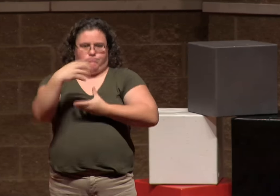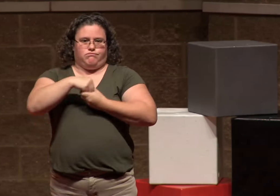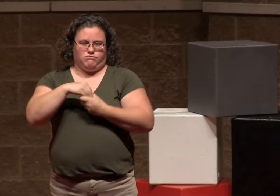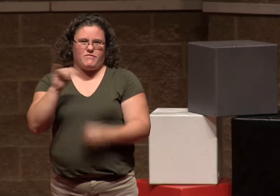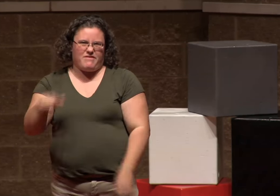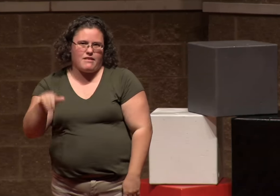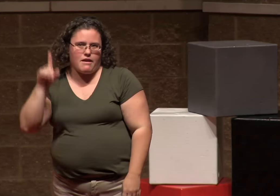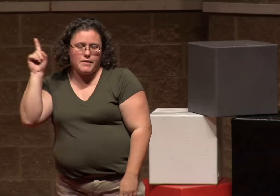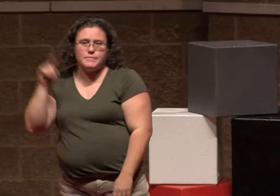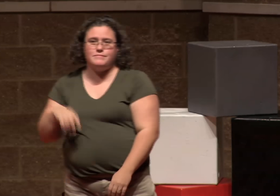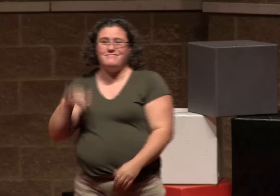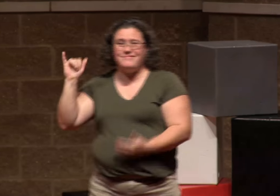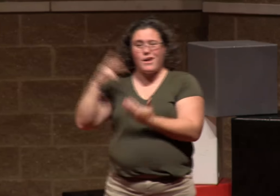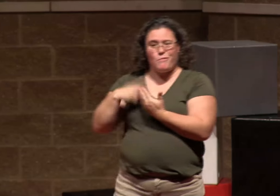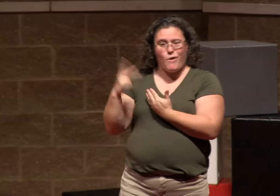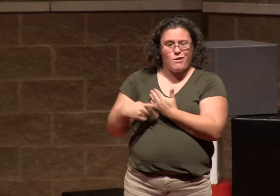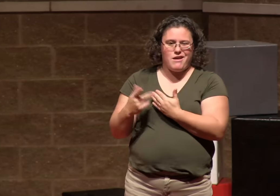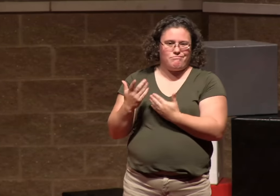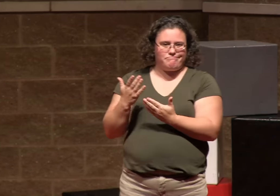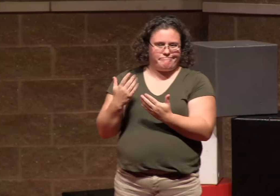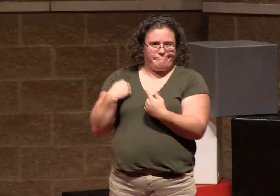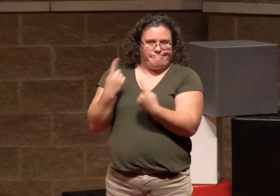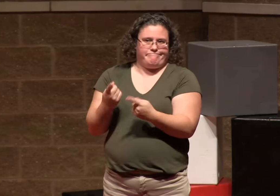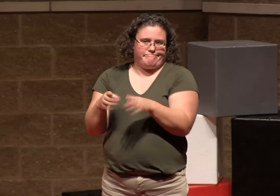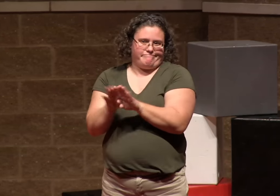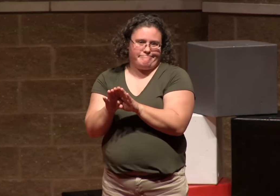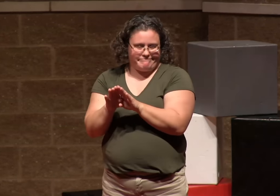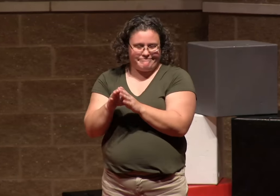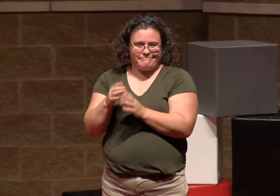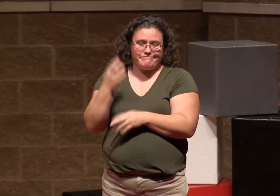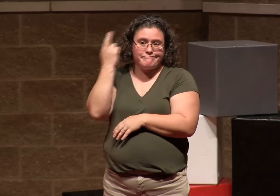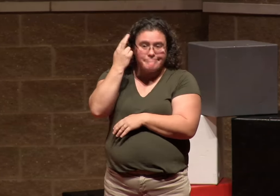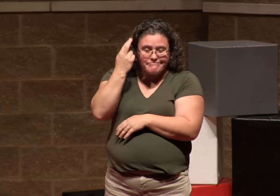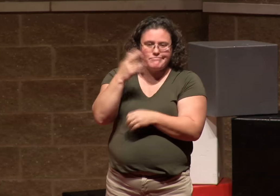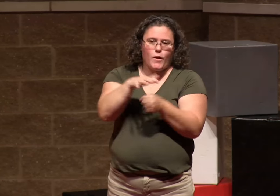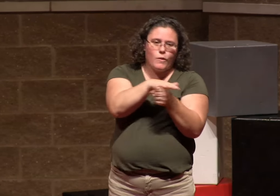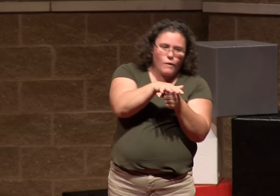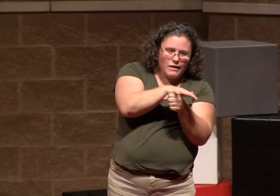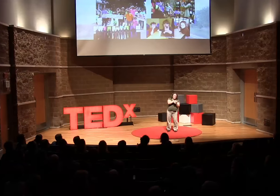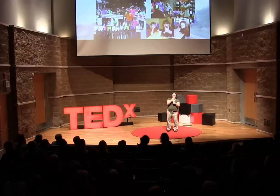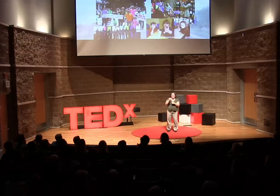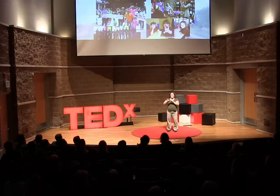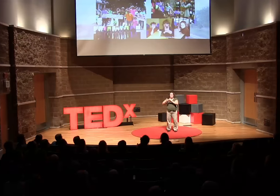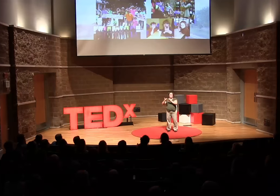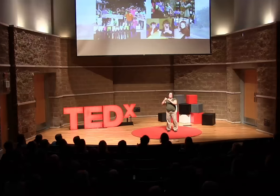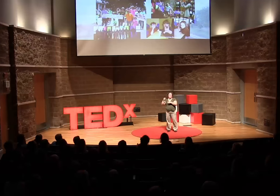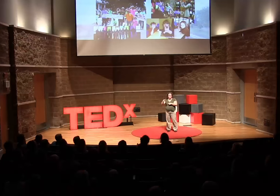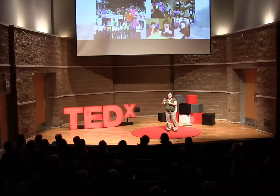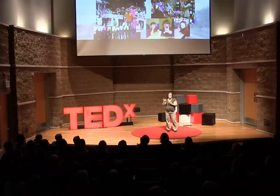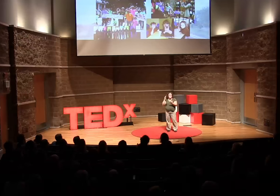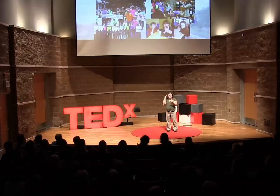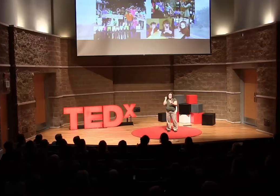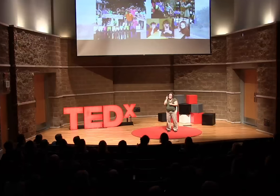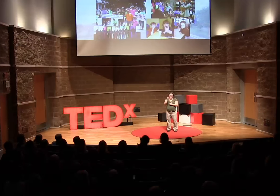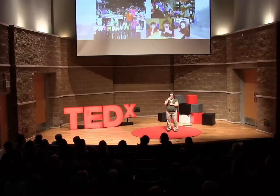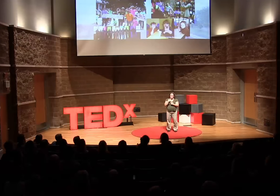can develop, so up until now, that program's been going, and then it's